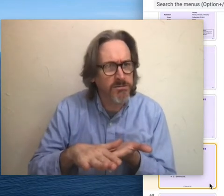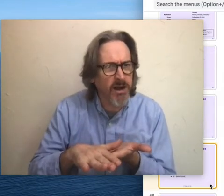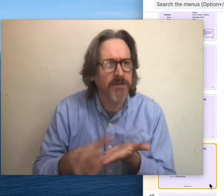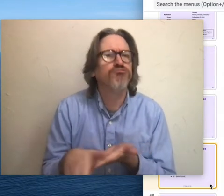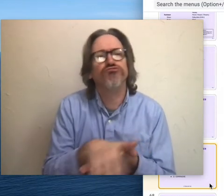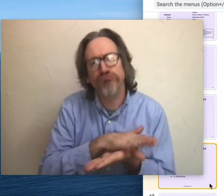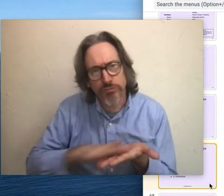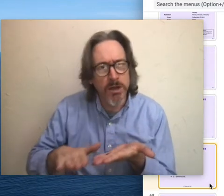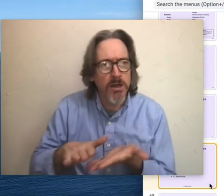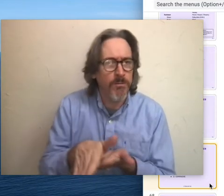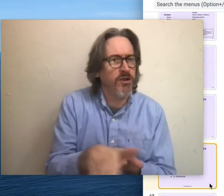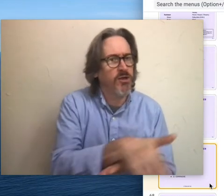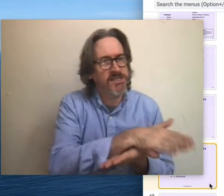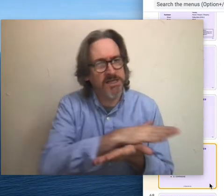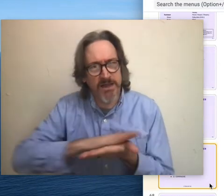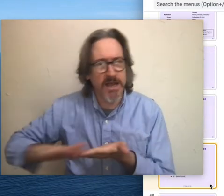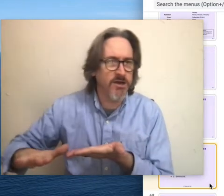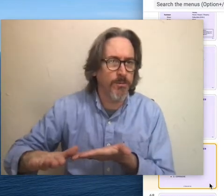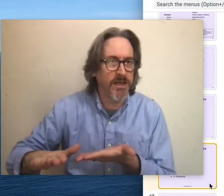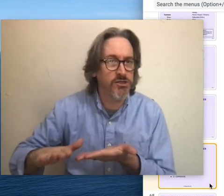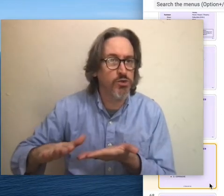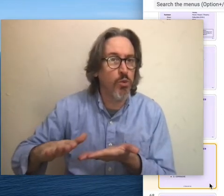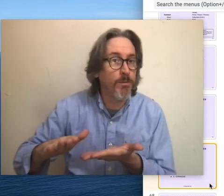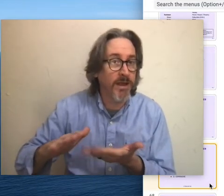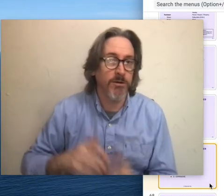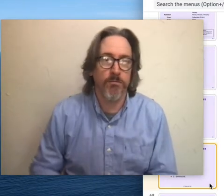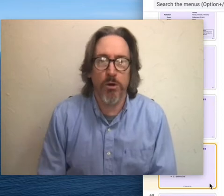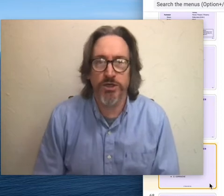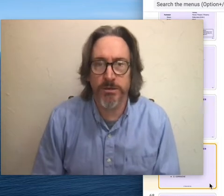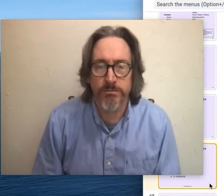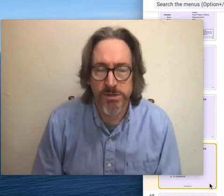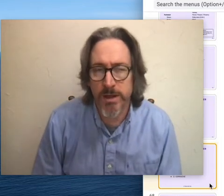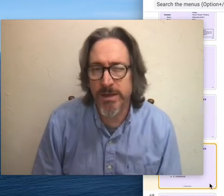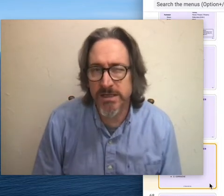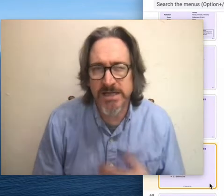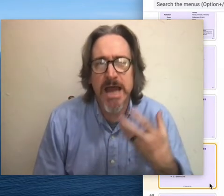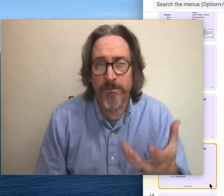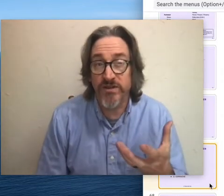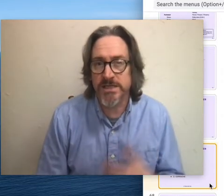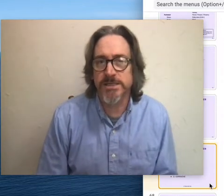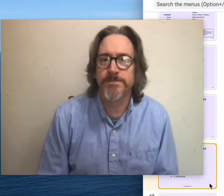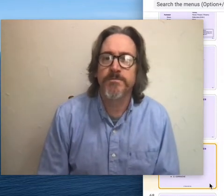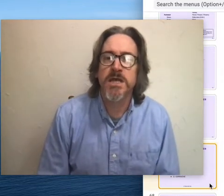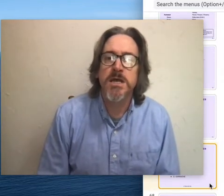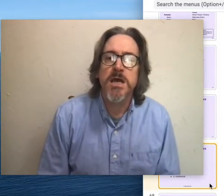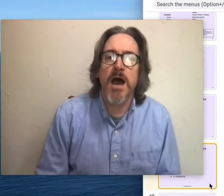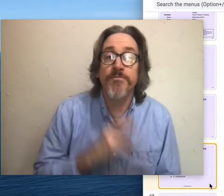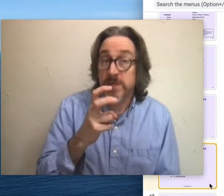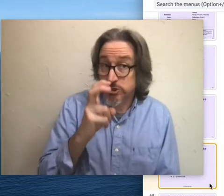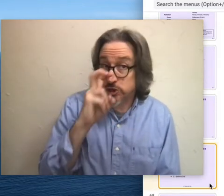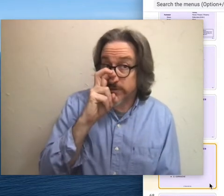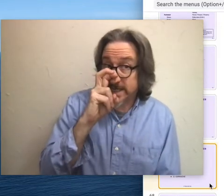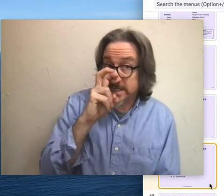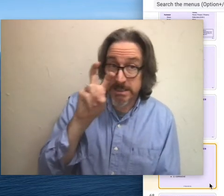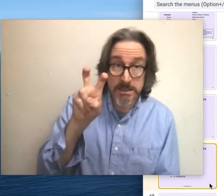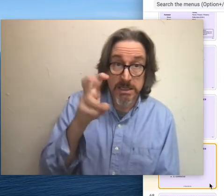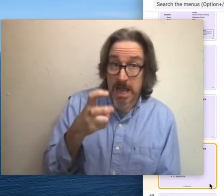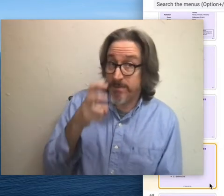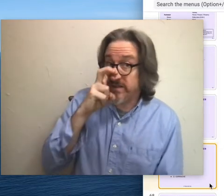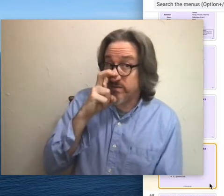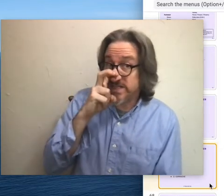nice, right? But you can see they kind of do a big swooping motion. So that means that's an emphasis.